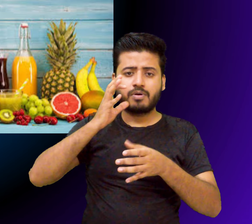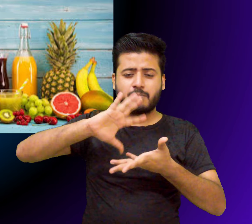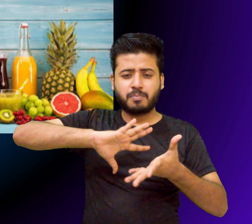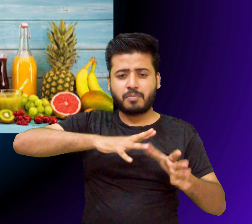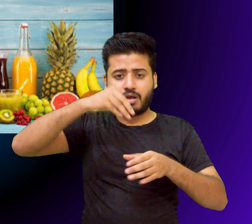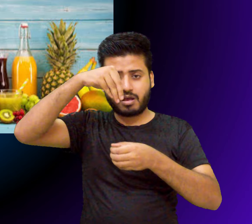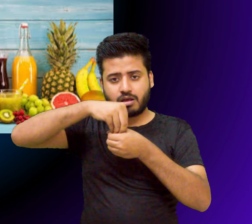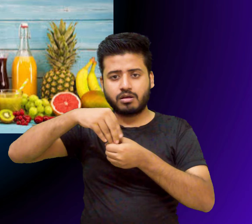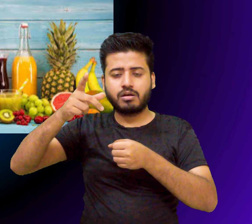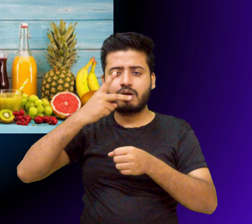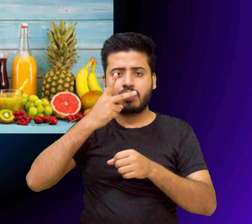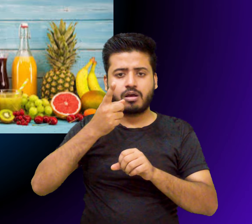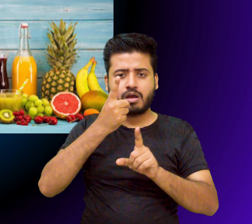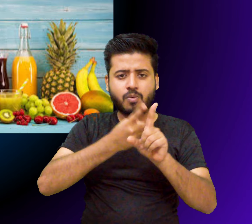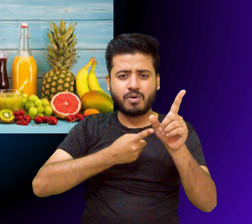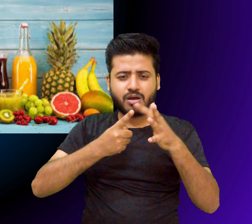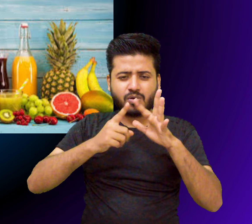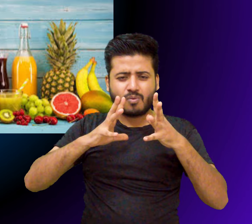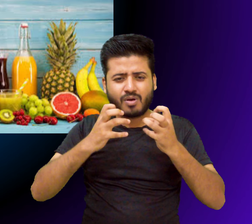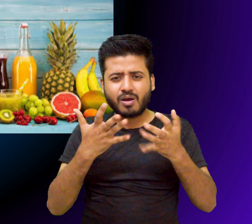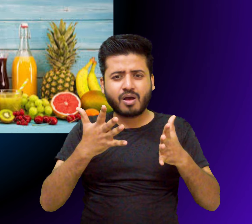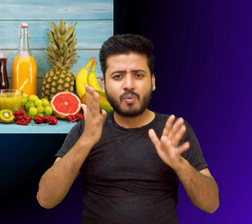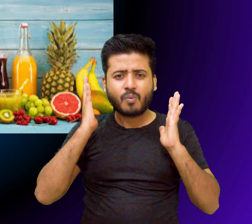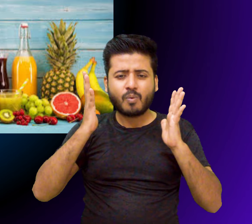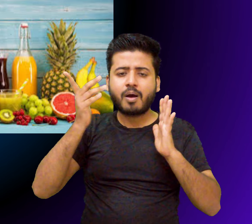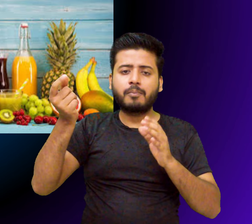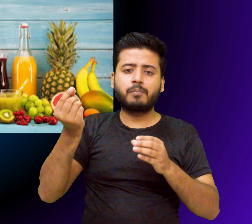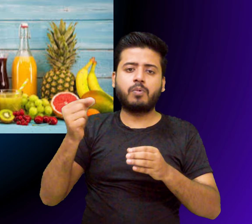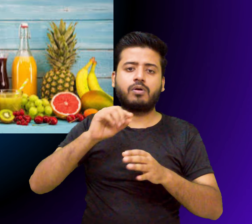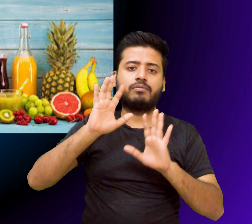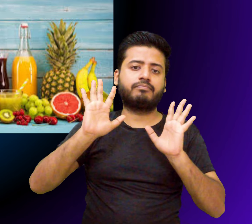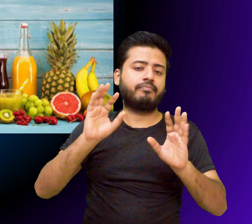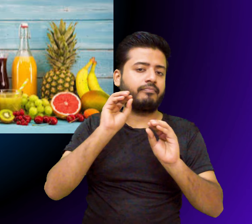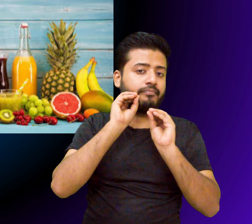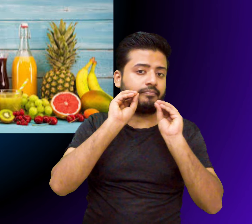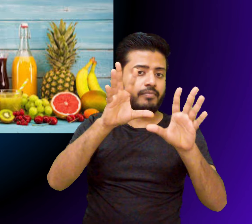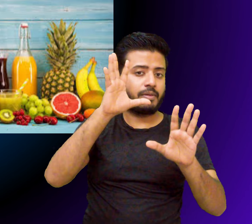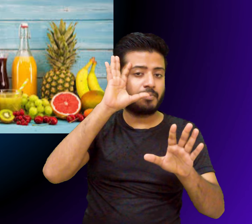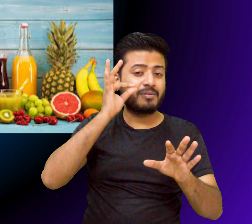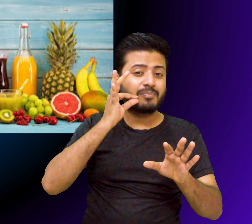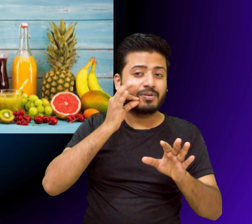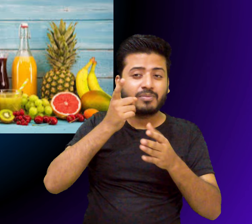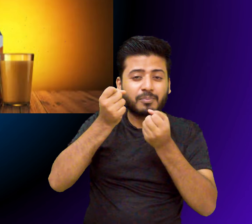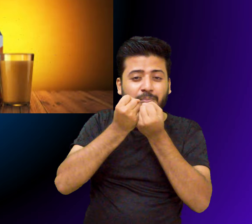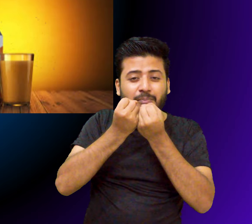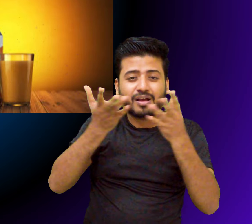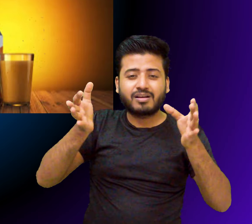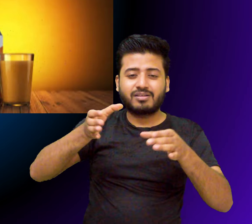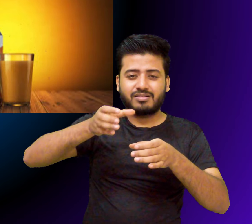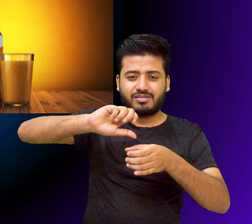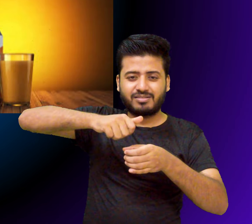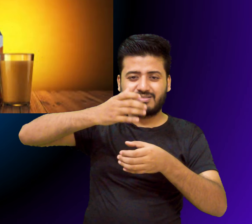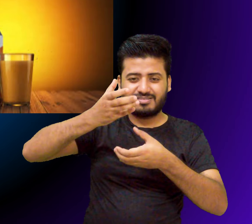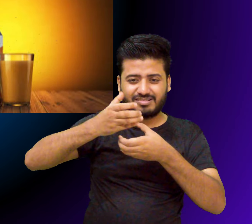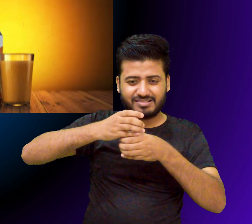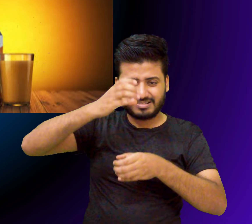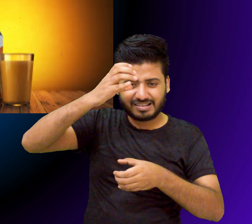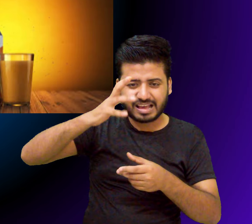for seasonal variations in the color of raw fruit. How to tell if a fruit drink's color is artificial? You can often determine if a drink's color